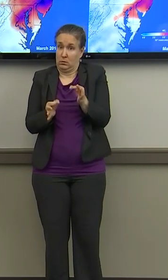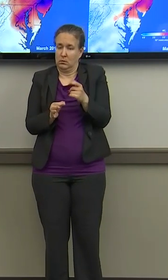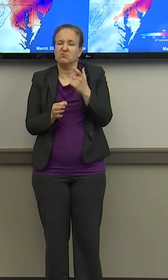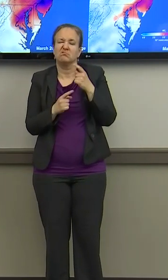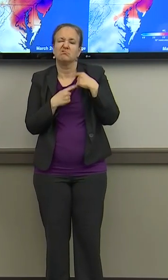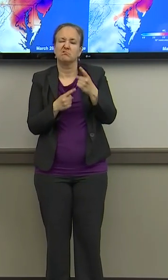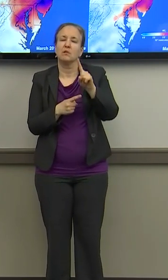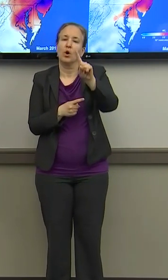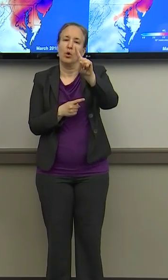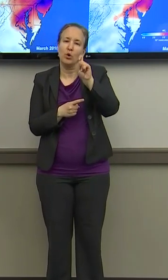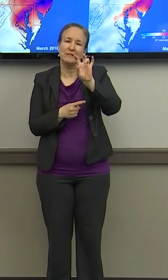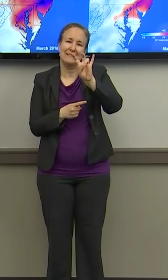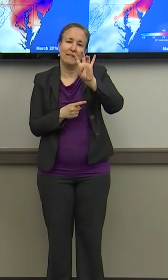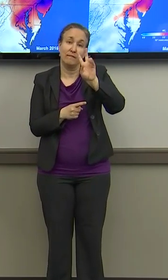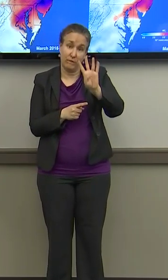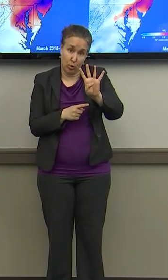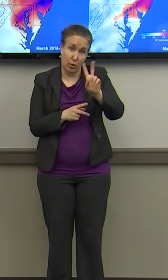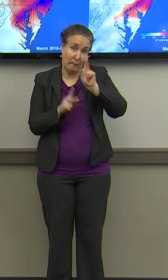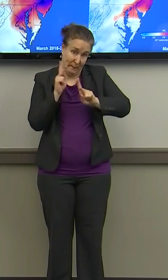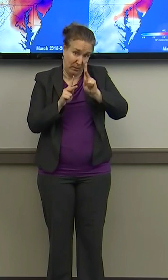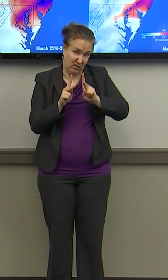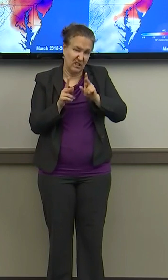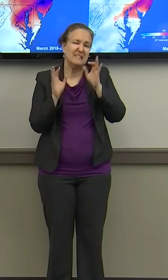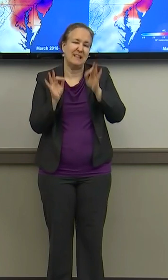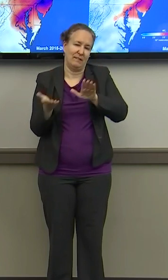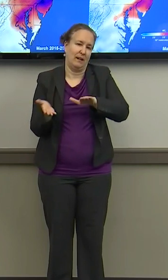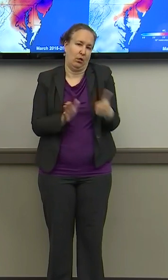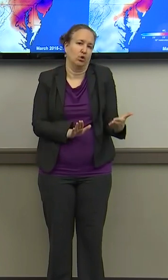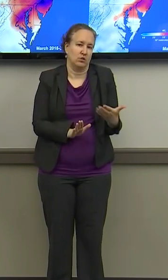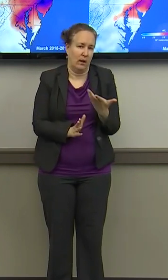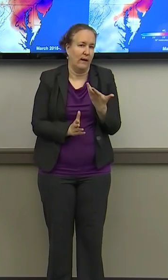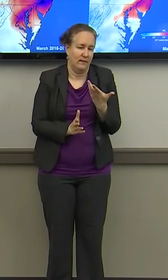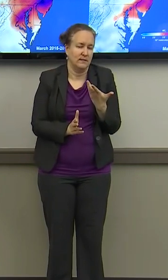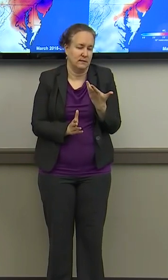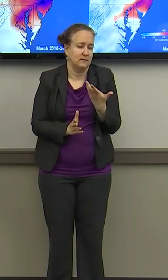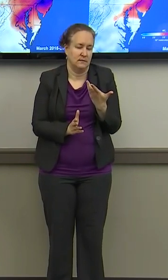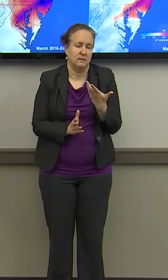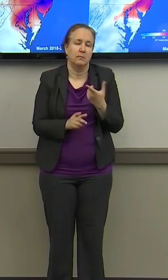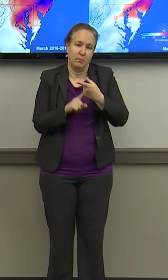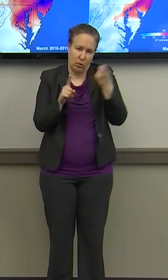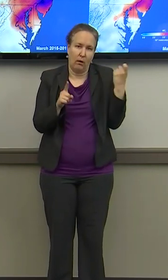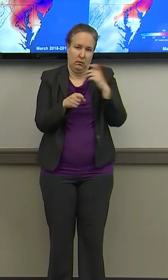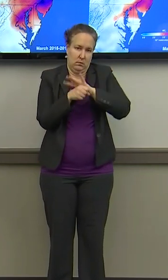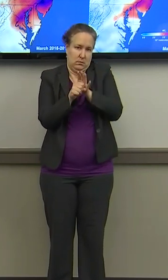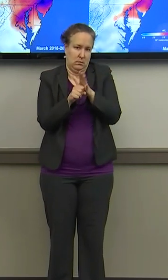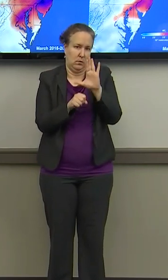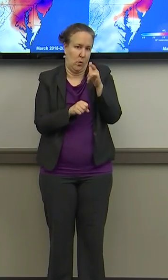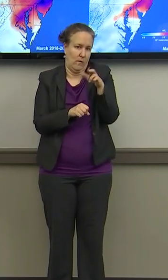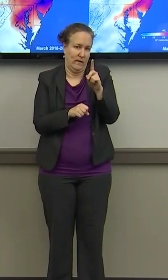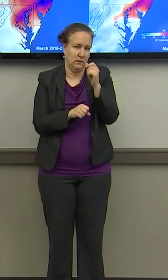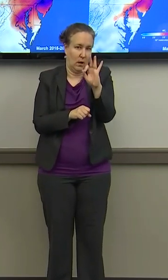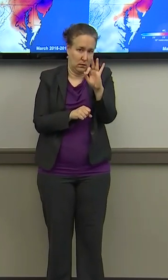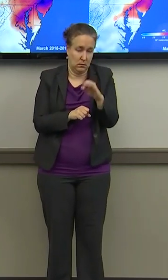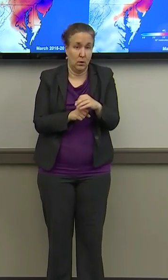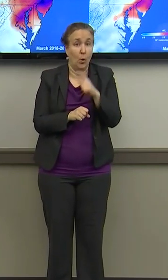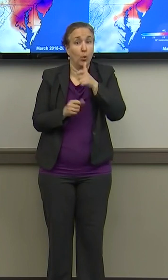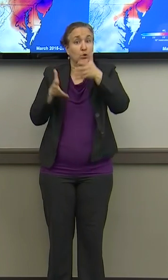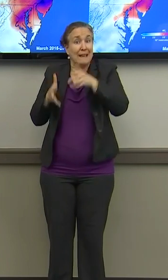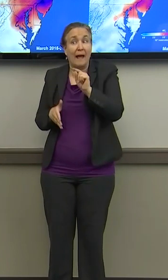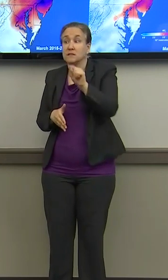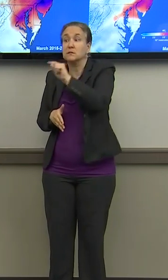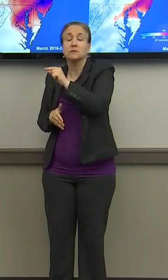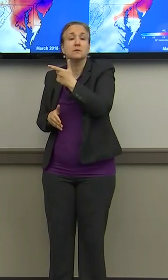been 174 individuals who've definitely lost their lives to COVID-19, and that the remainder are